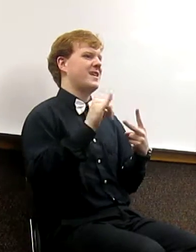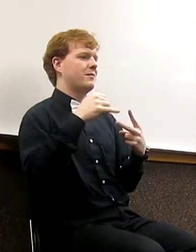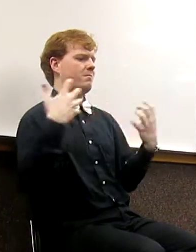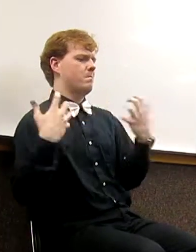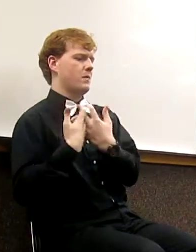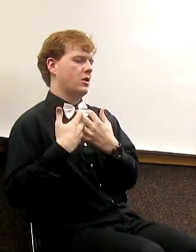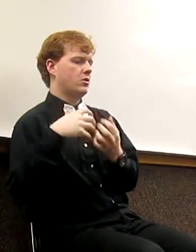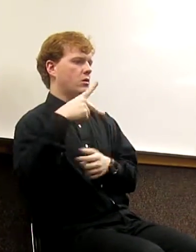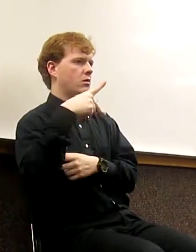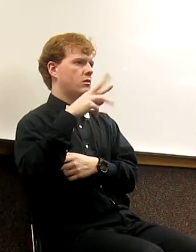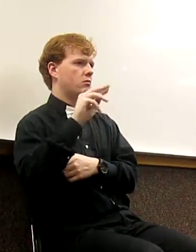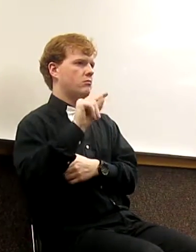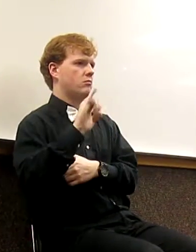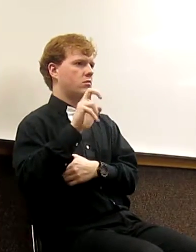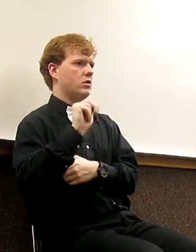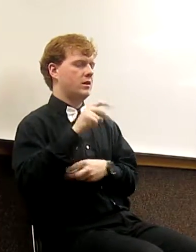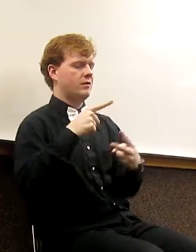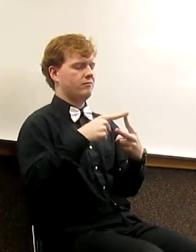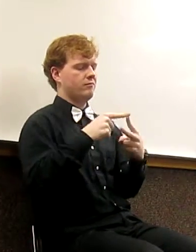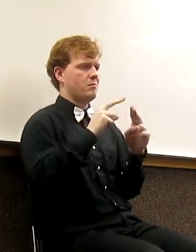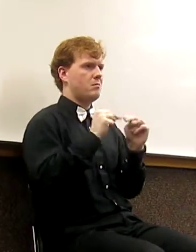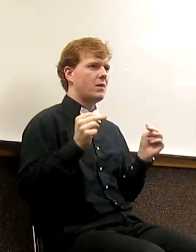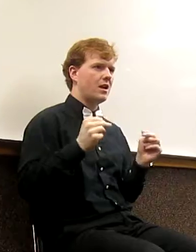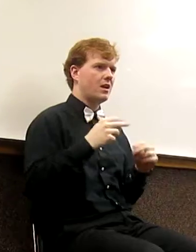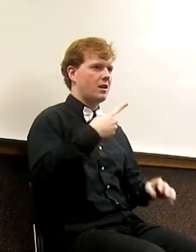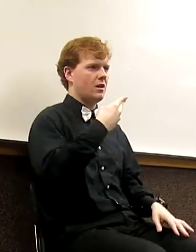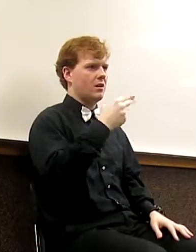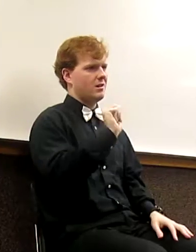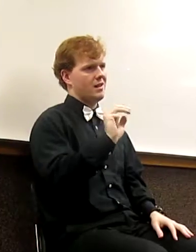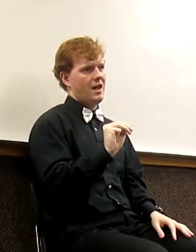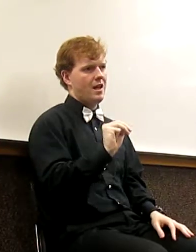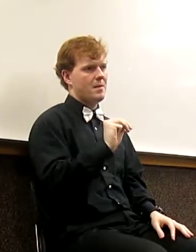bacon, ham, fish, chicken, beef.